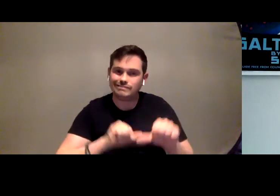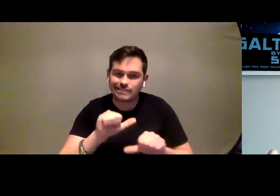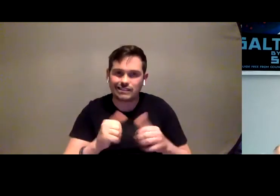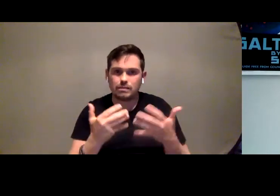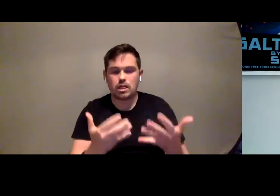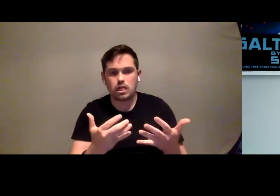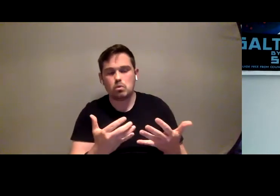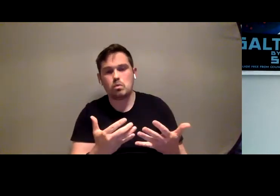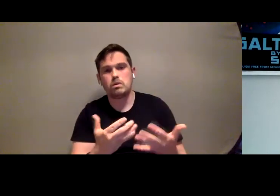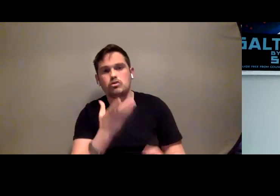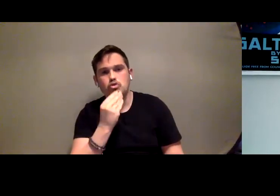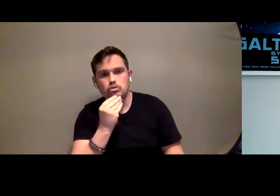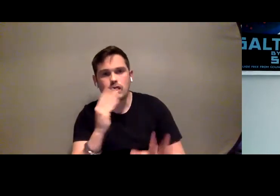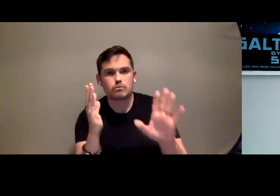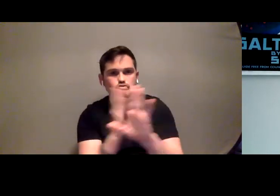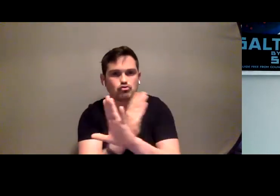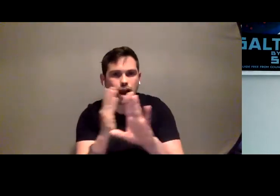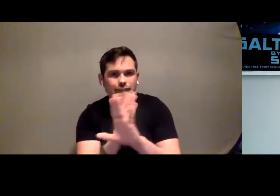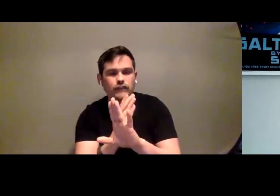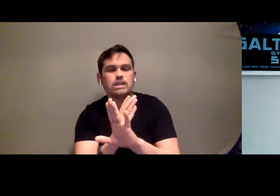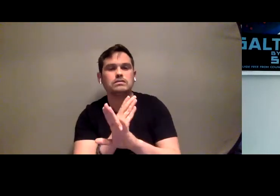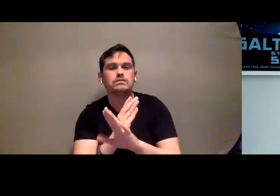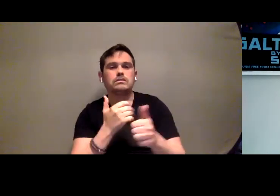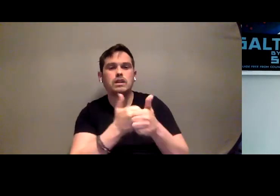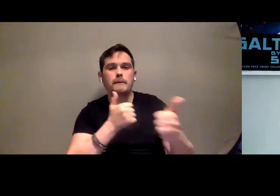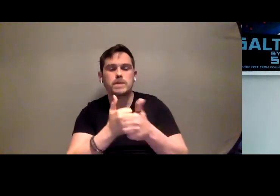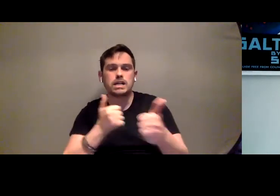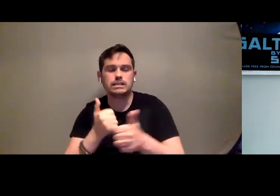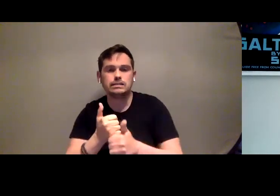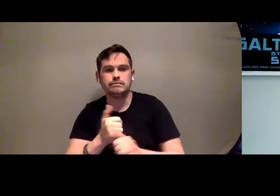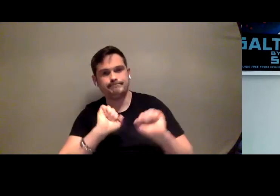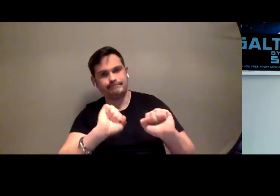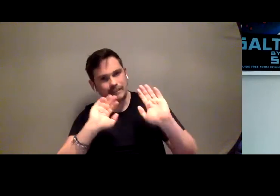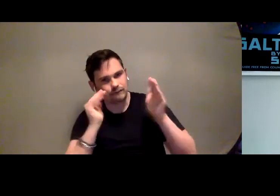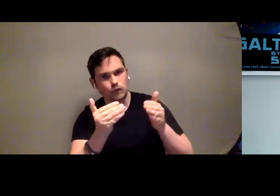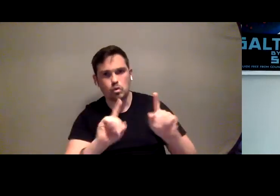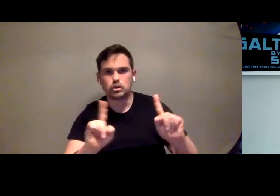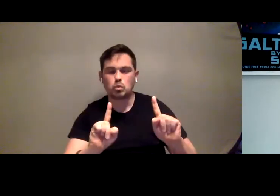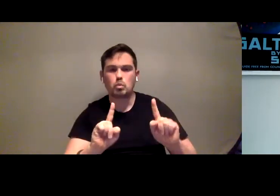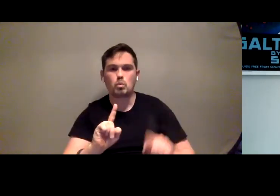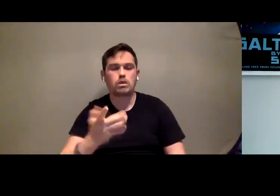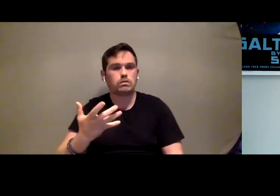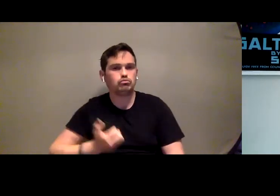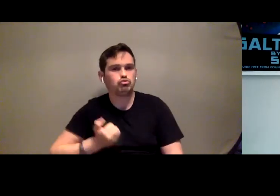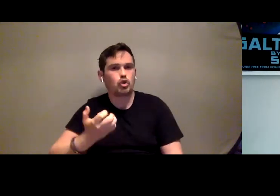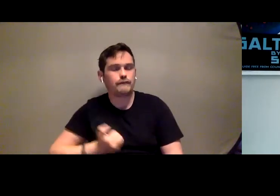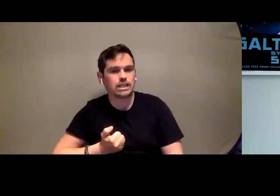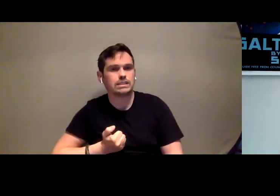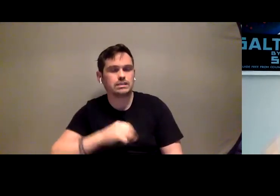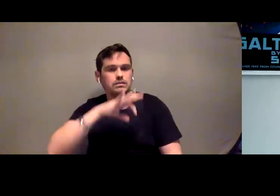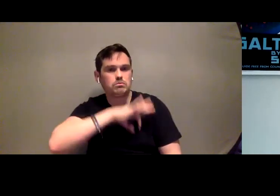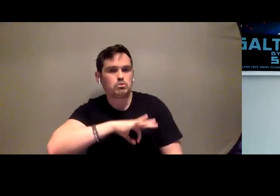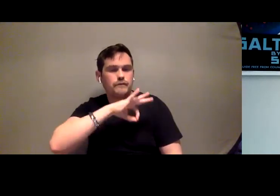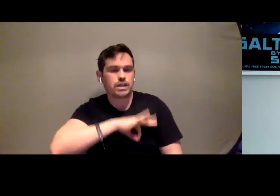private companies whose key priority is profit. And in many cases, those companies are the publicly owned companies of governments of